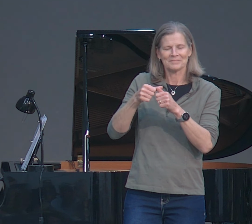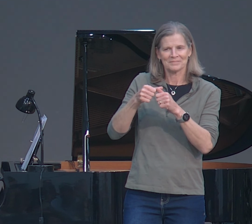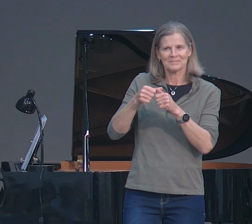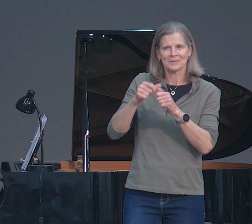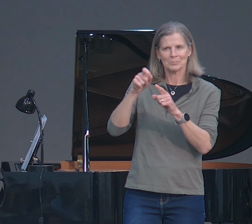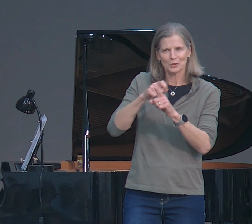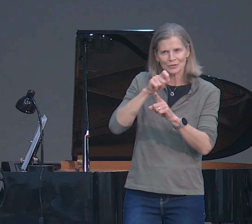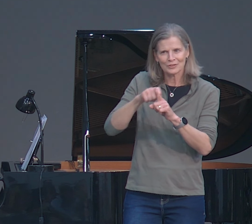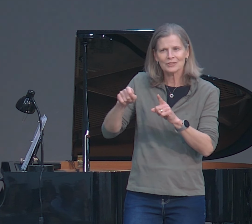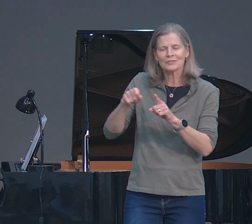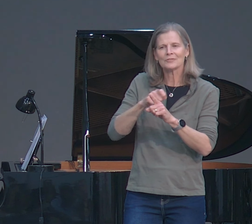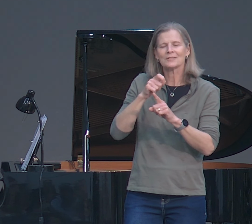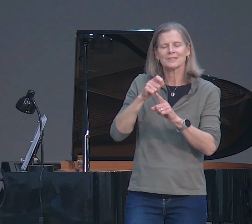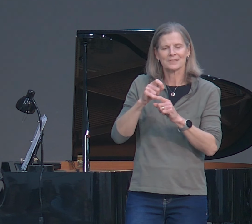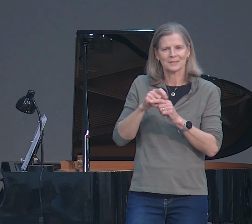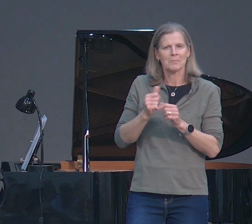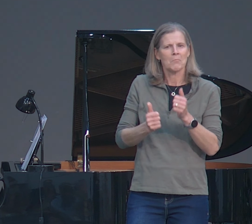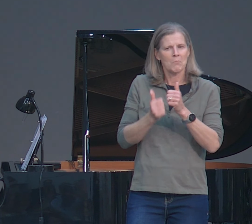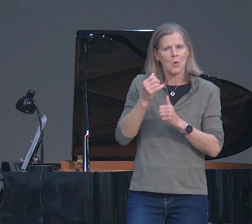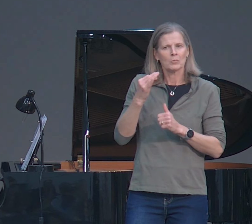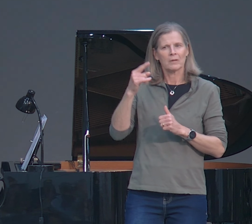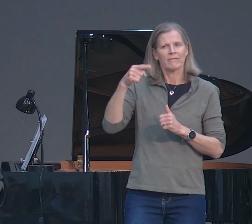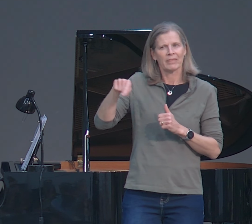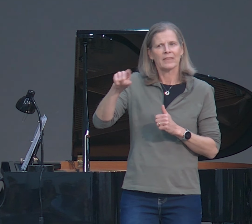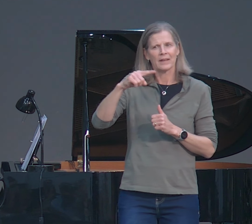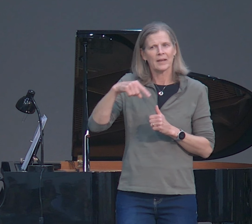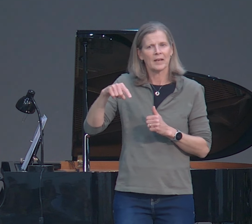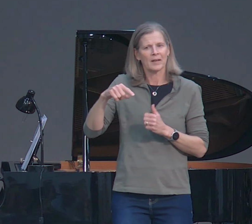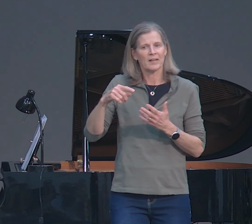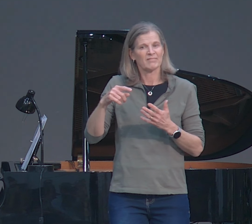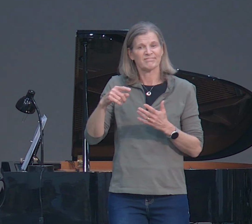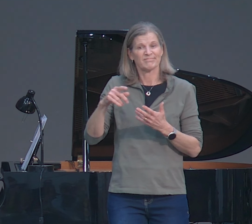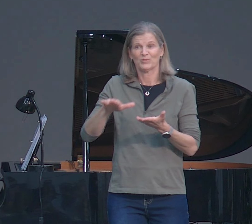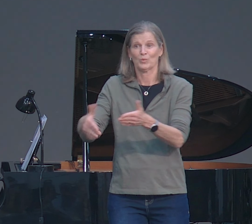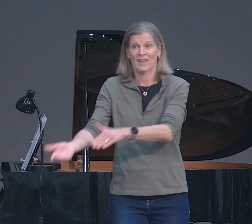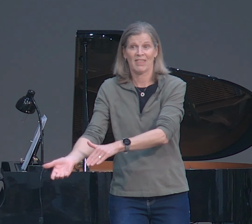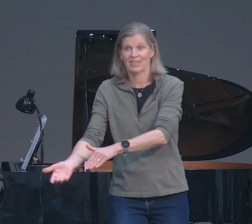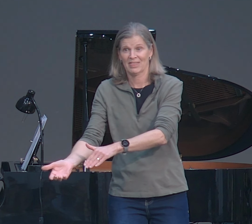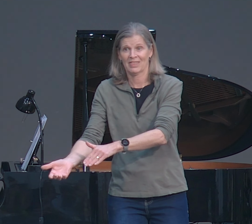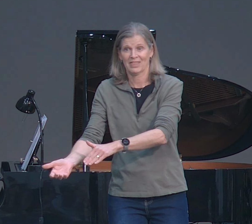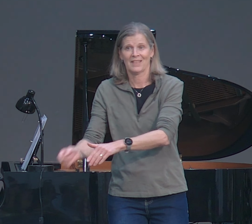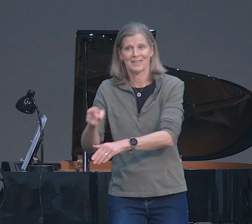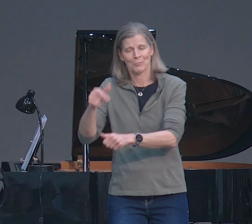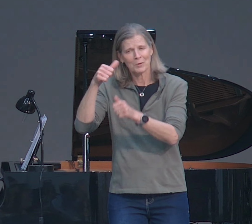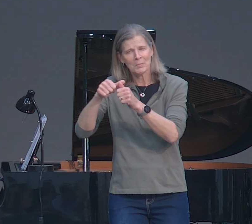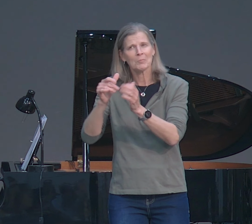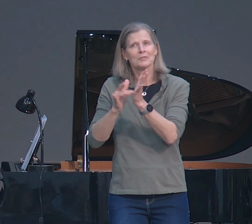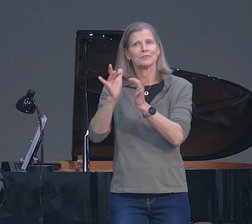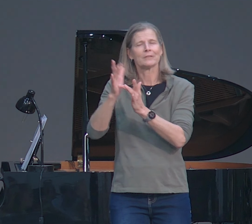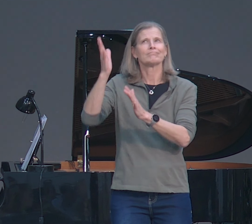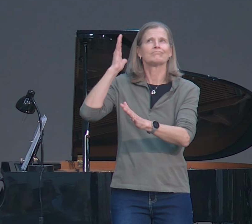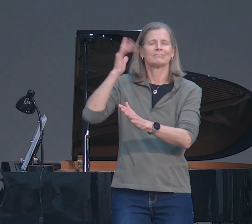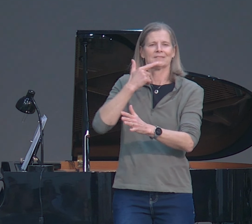deeply, most of them to the point of death, except for one of these